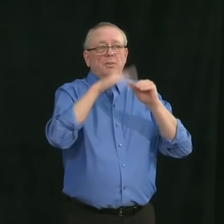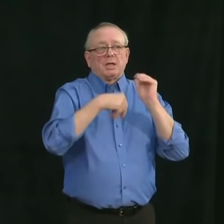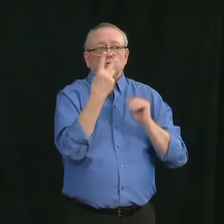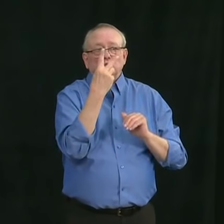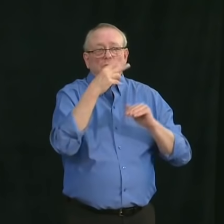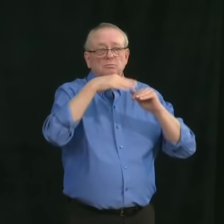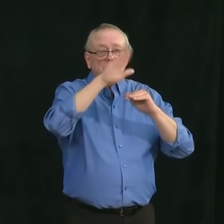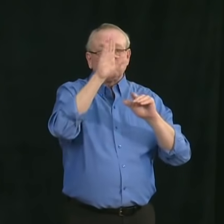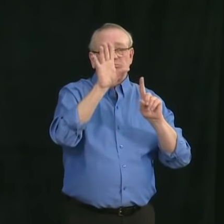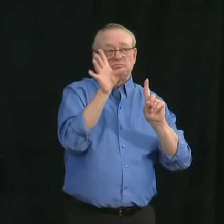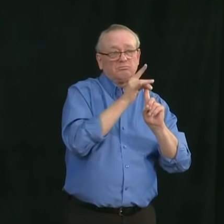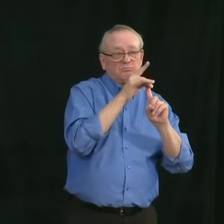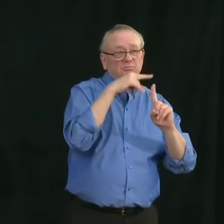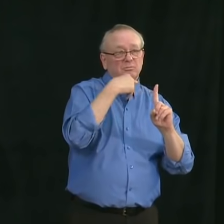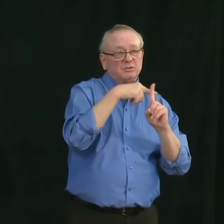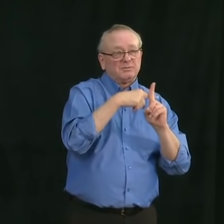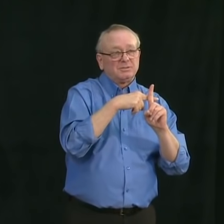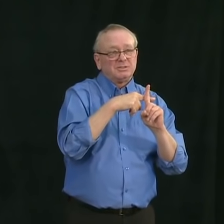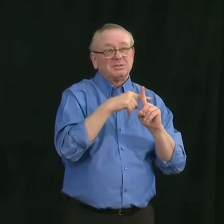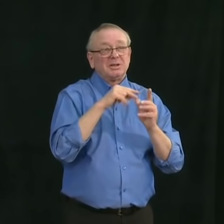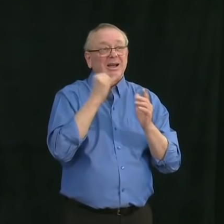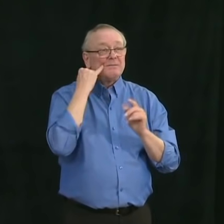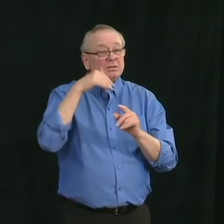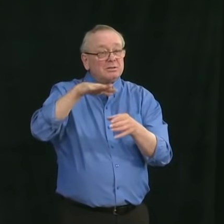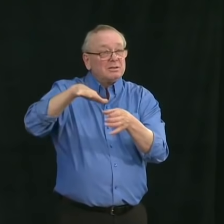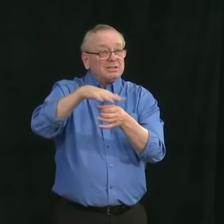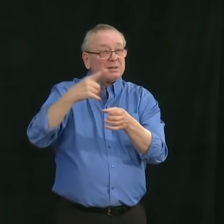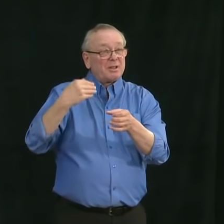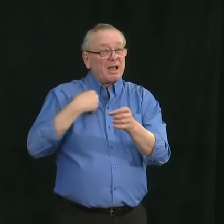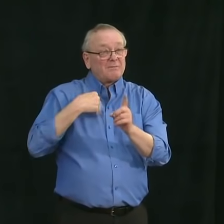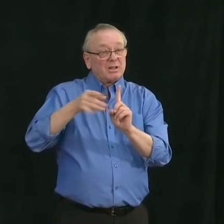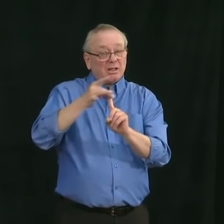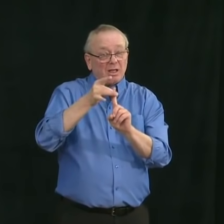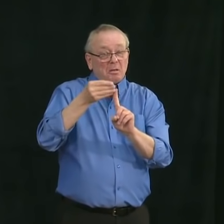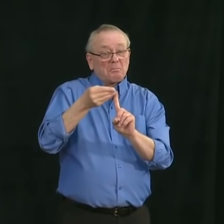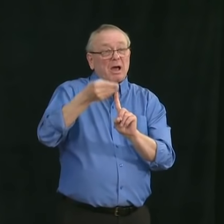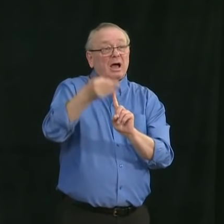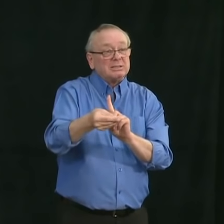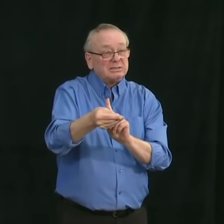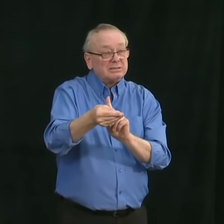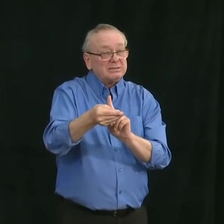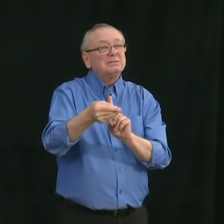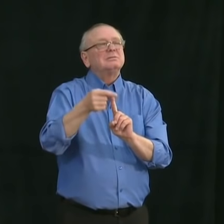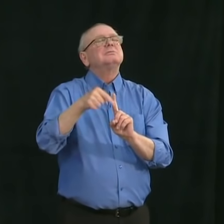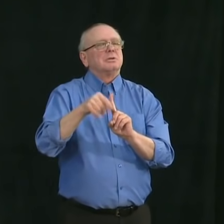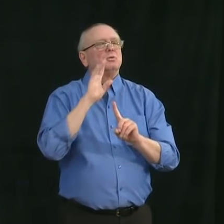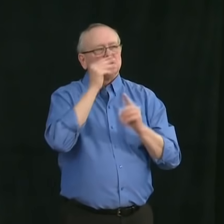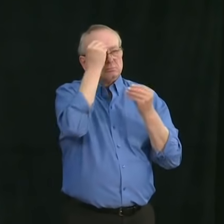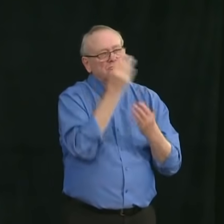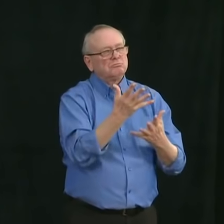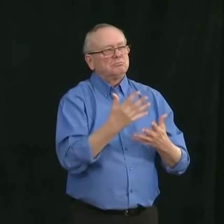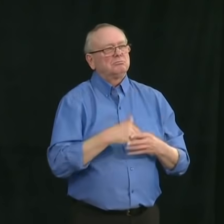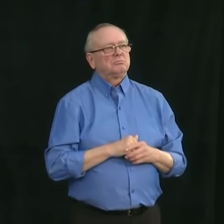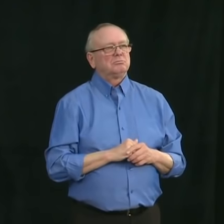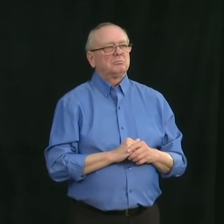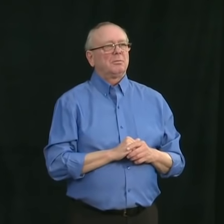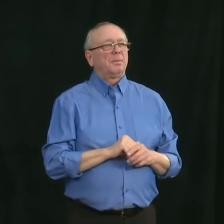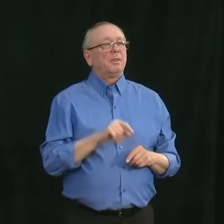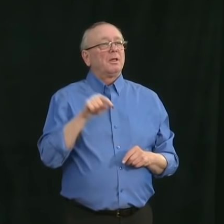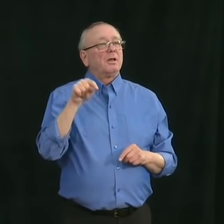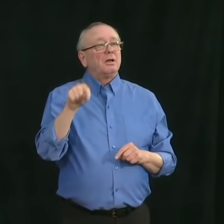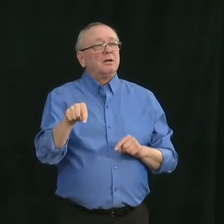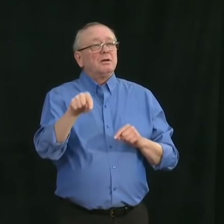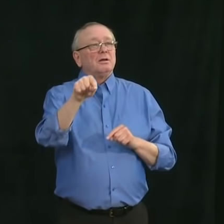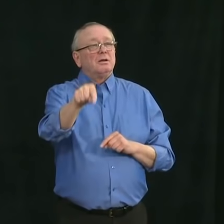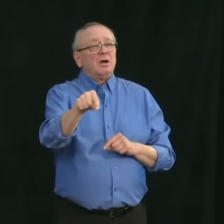facility. It is also important to note that cases at these acute care facilities are limited to a single unit and not